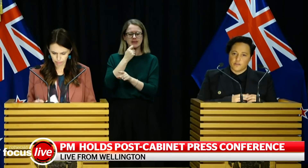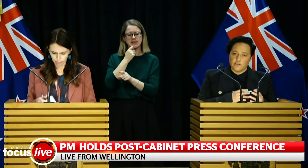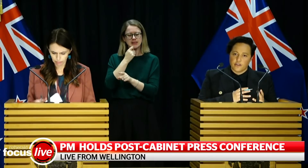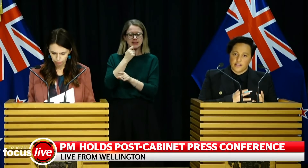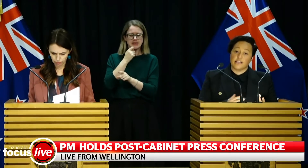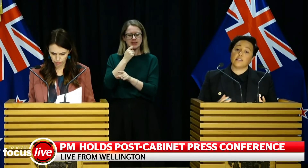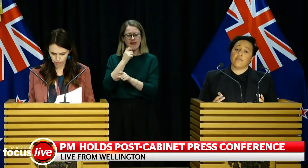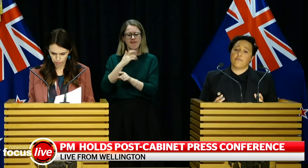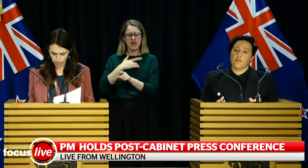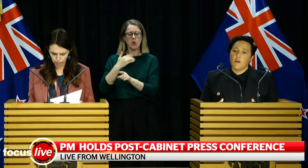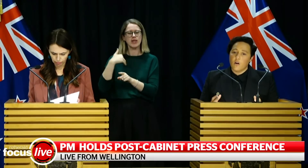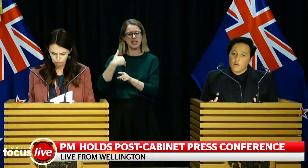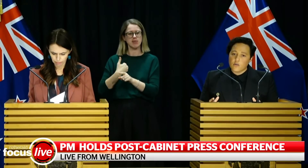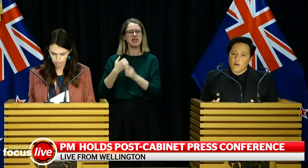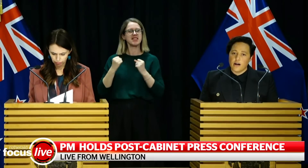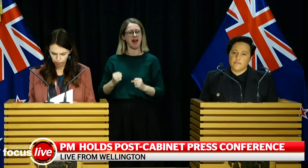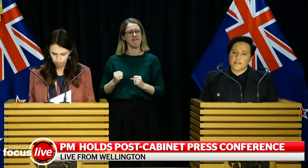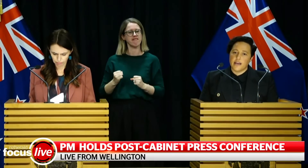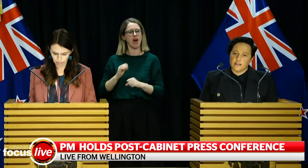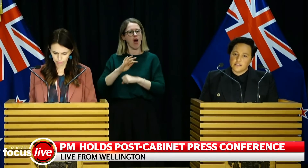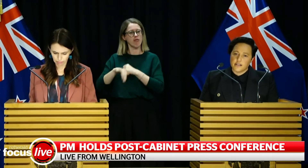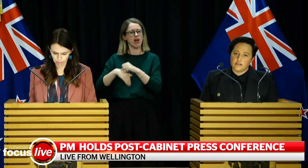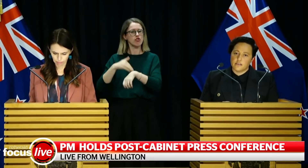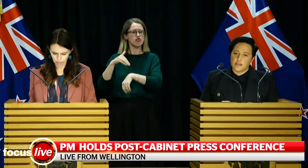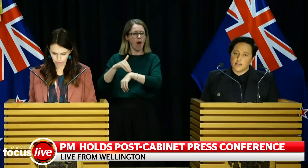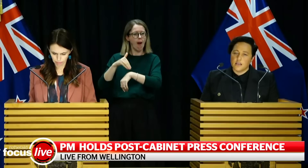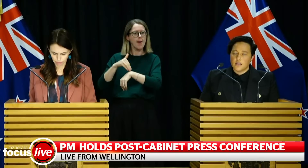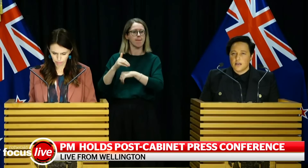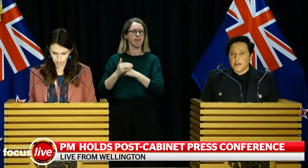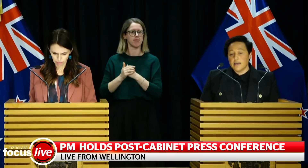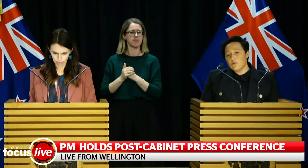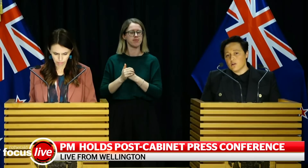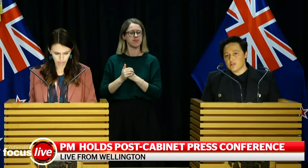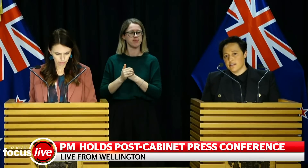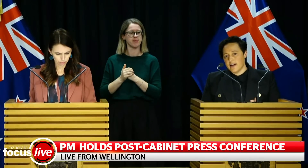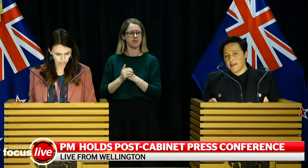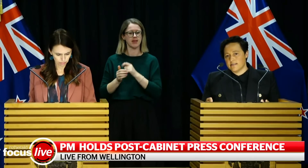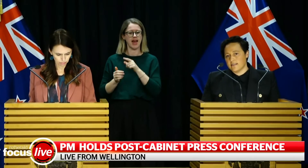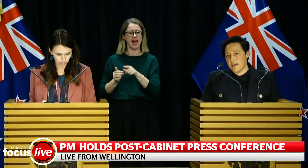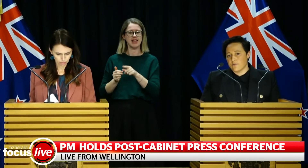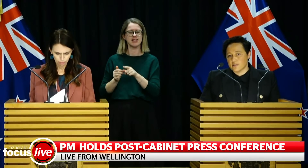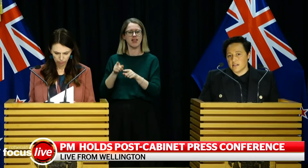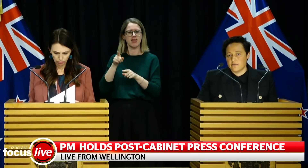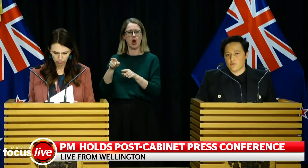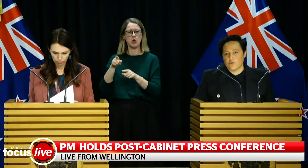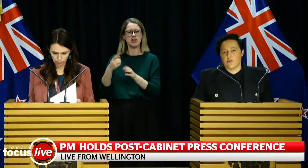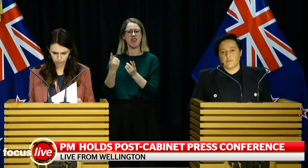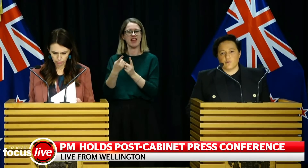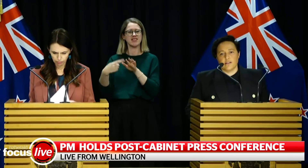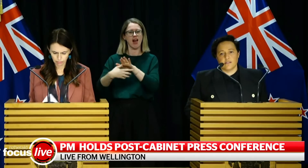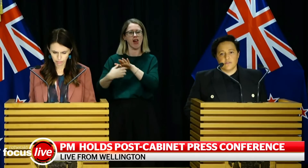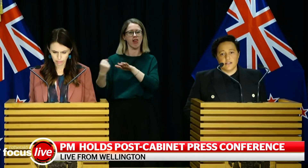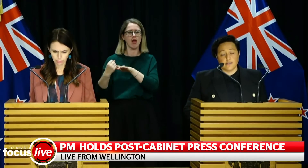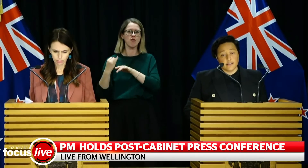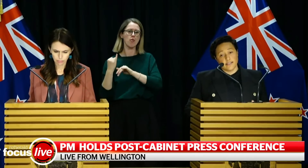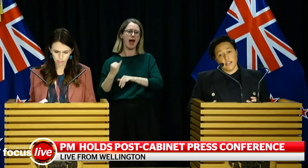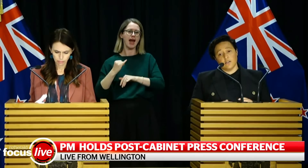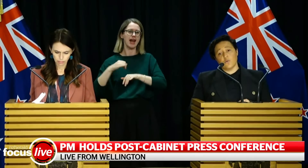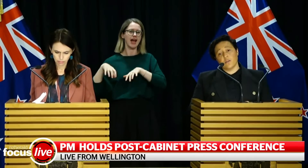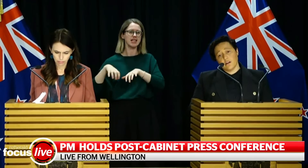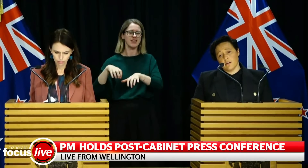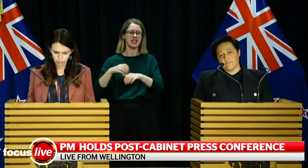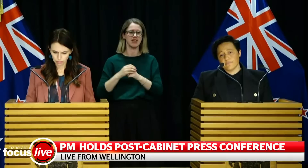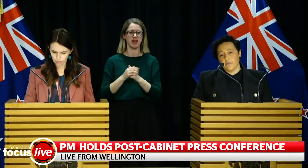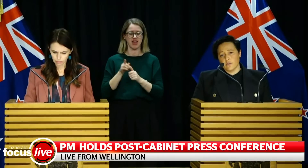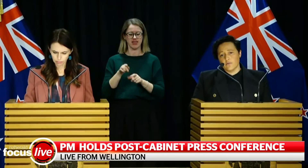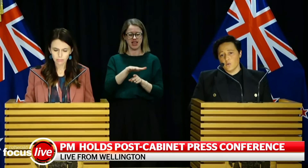in terms of getting tough on crimes and indeed the ill-gotten gains that they have received through criminal activities. It's a